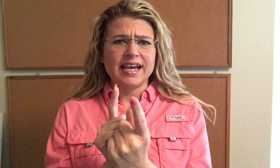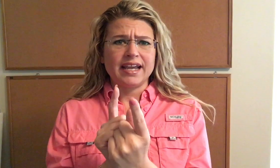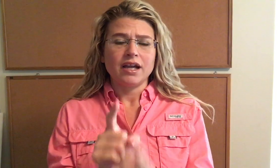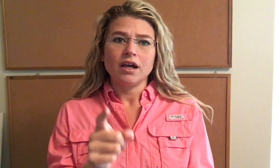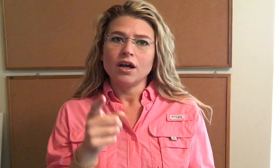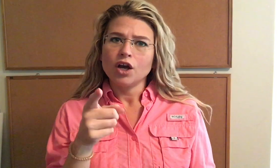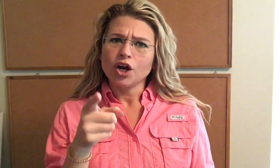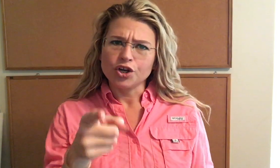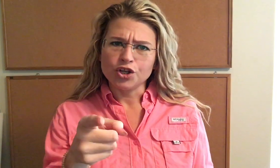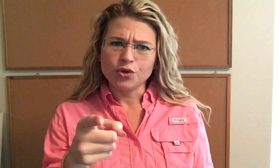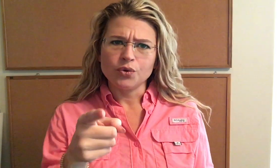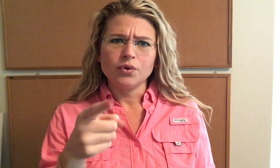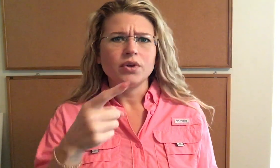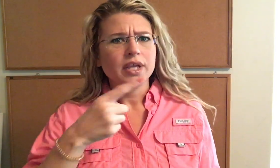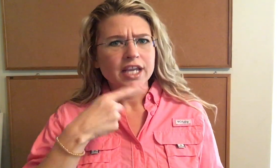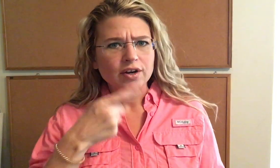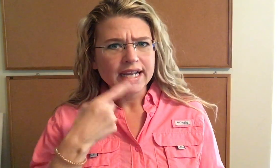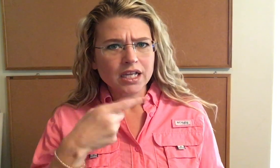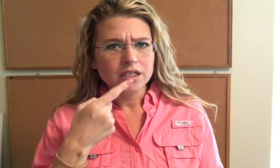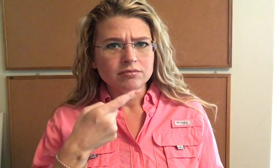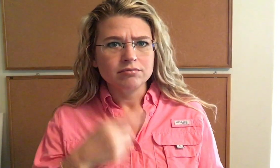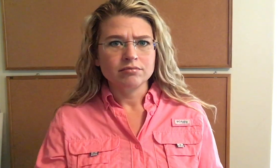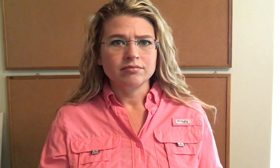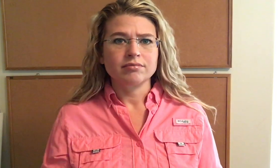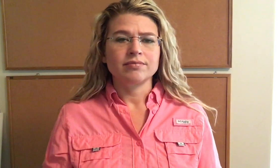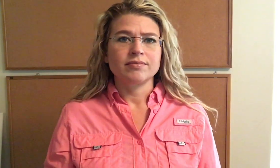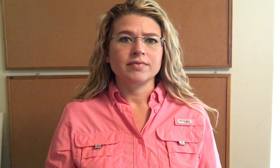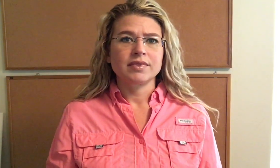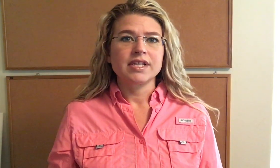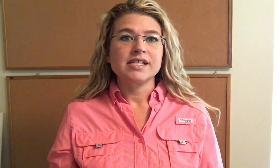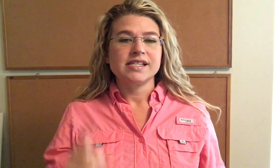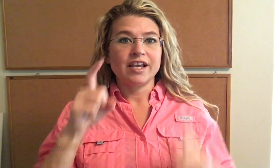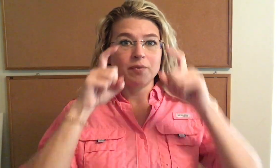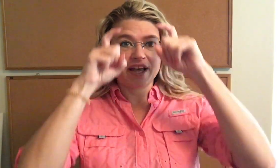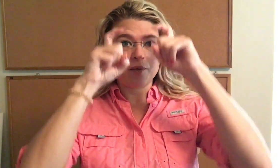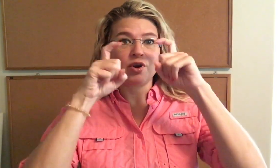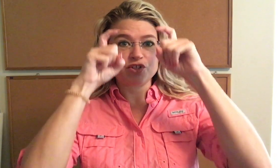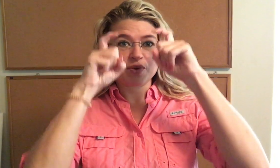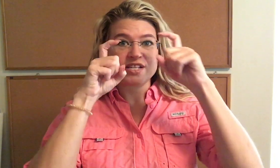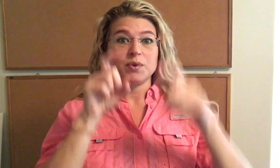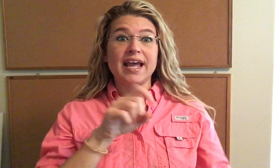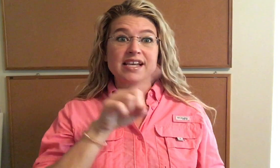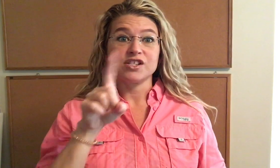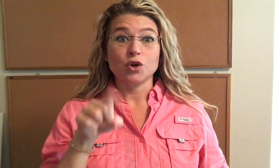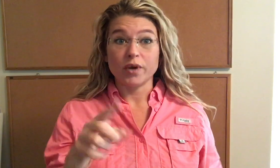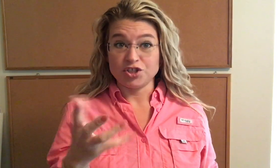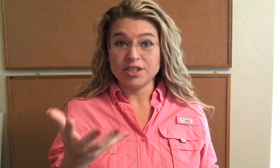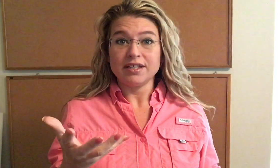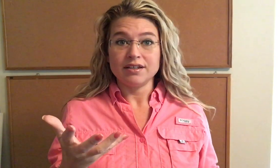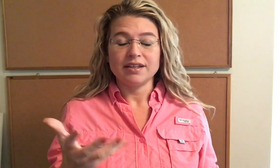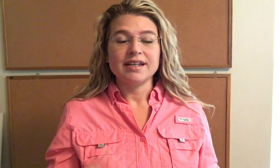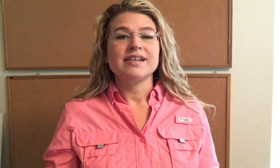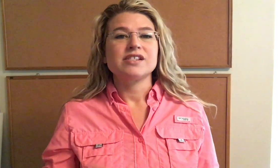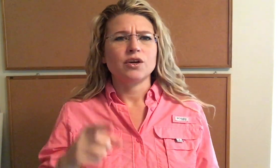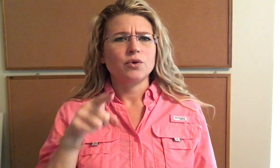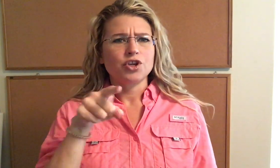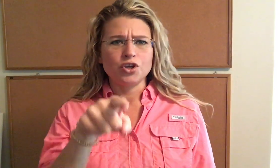say, "Are you hearing?" See how my eyebrows raise when I ask the question? So,